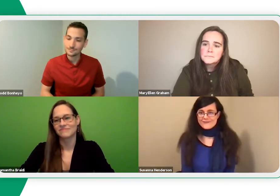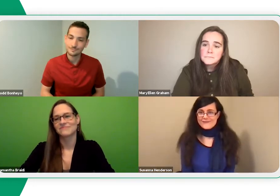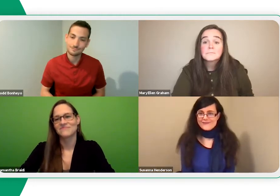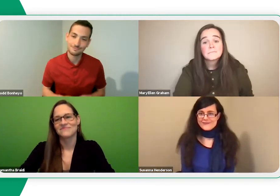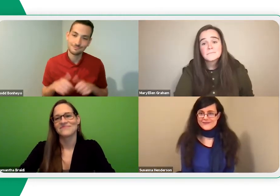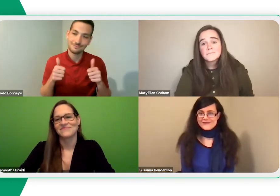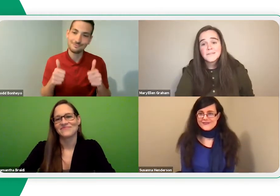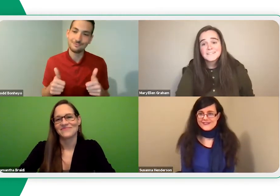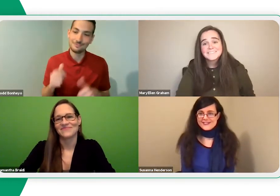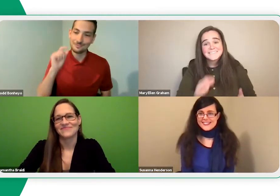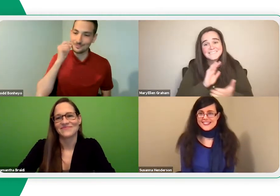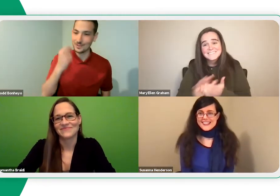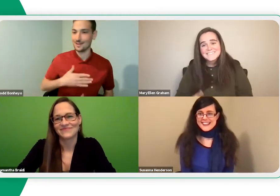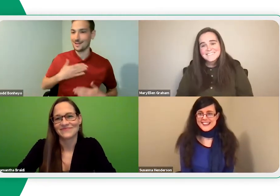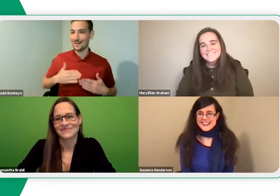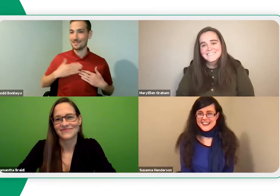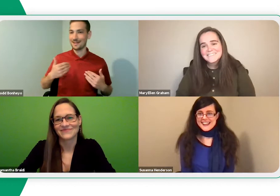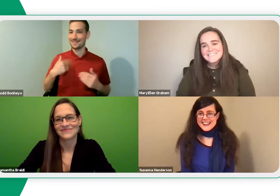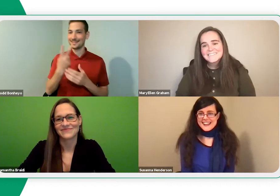with finance and statistics.